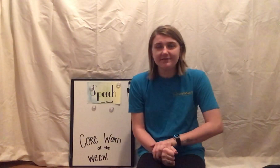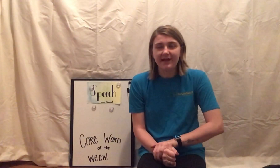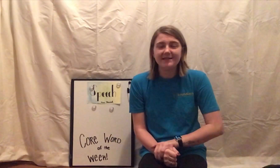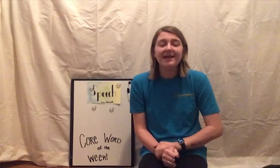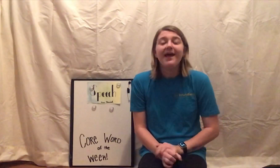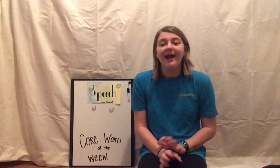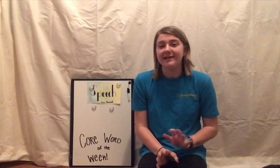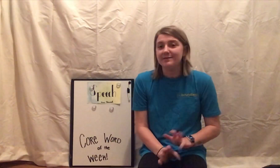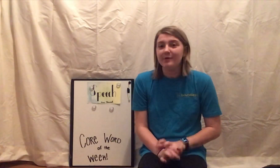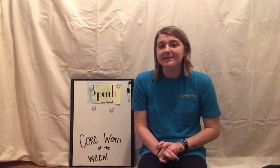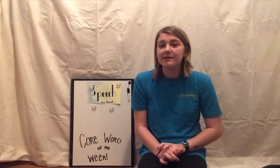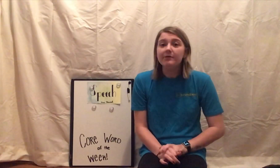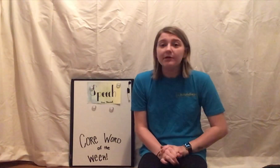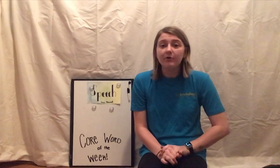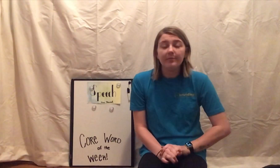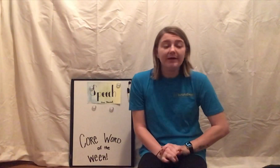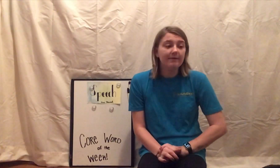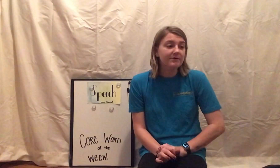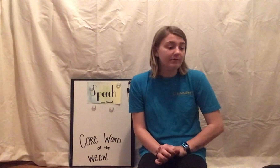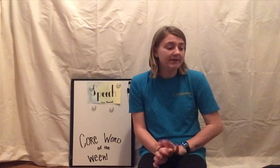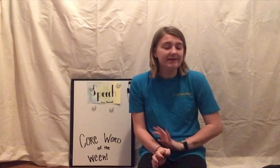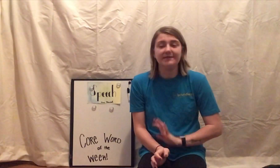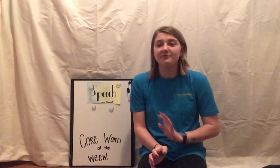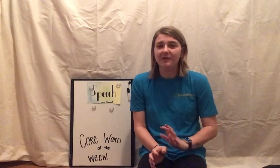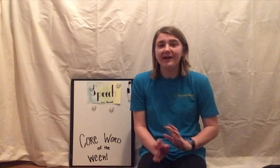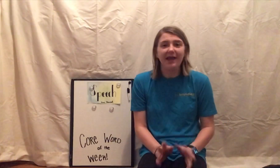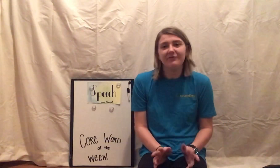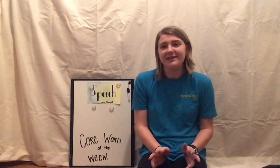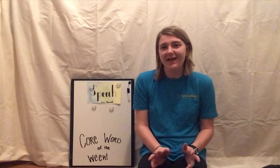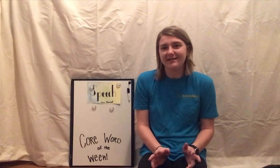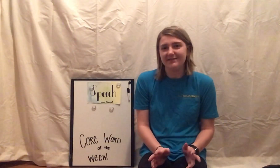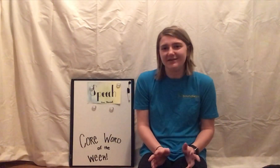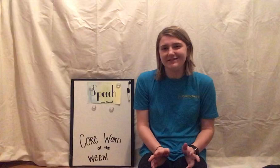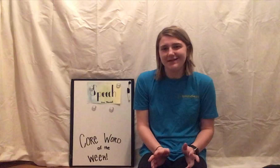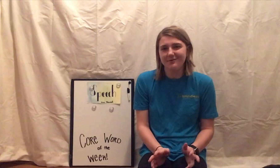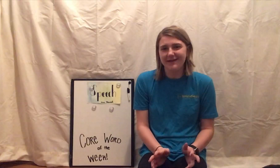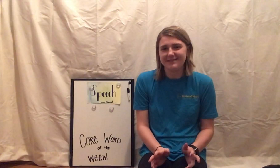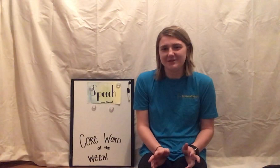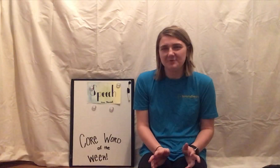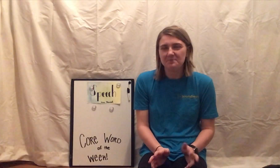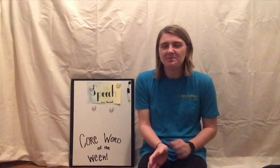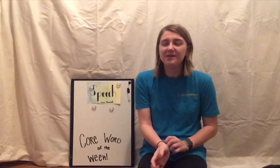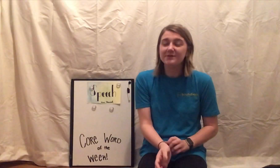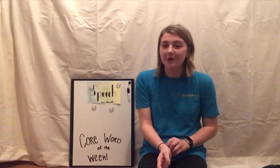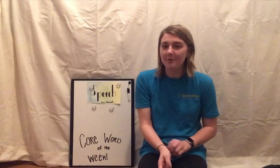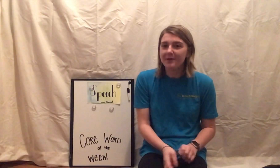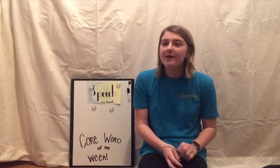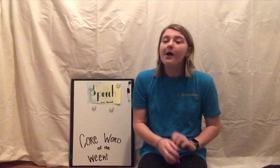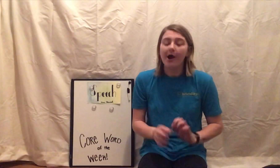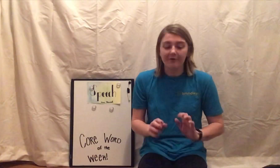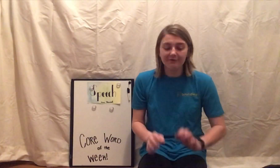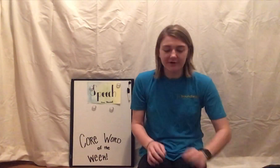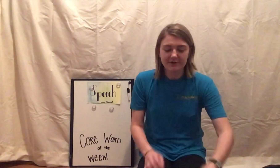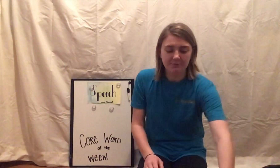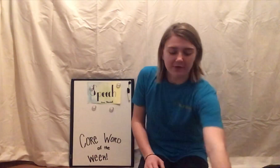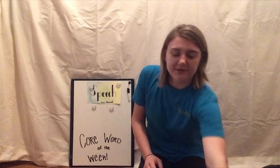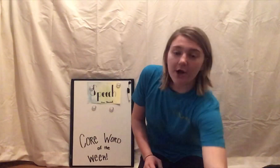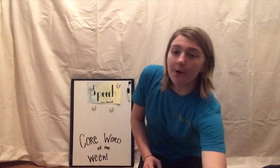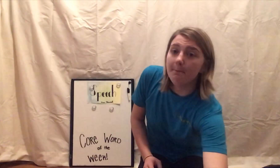device and some ways that you can incorporate those words into fun everyday activities that you guys do. So, our first words are